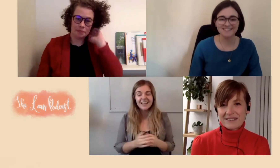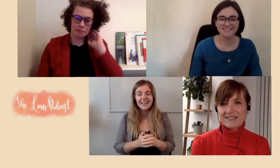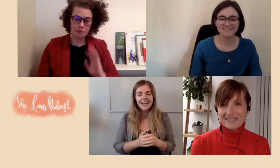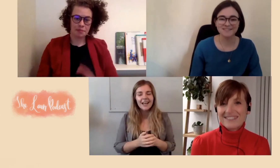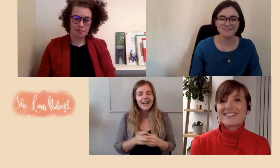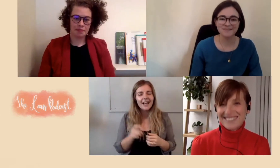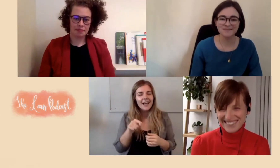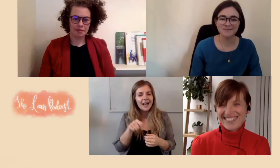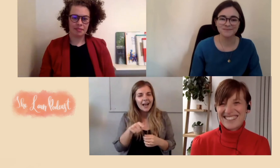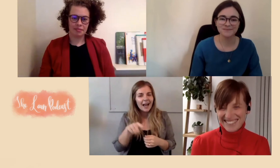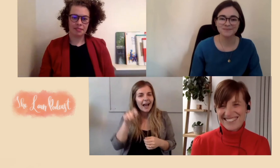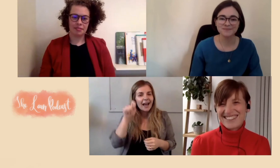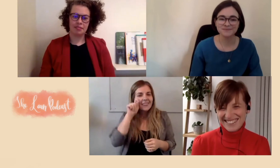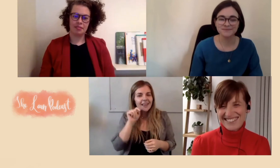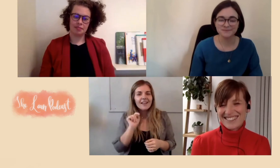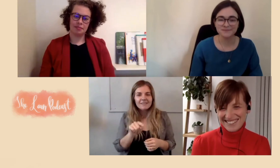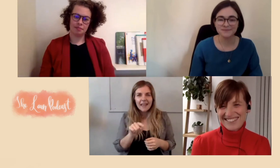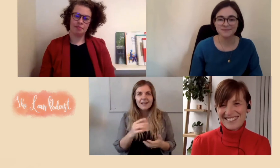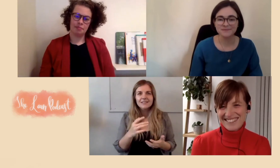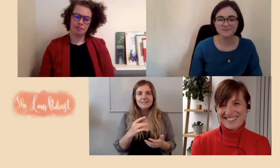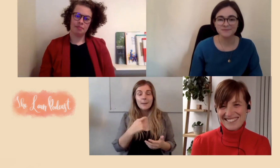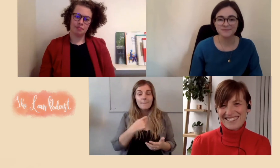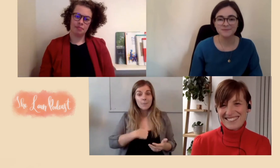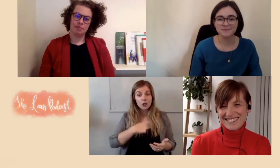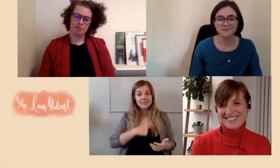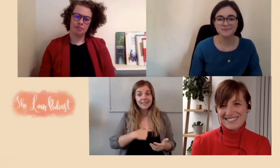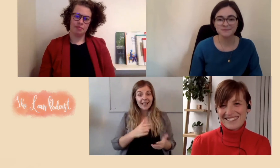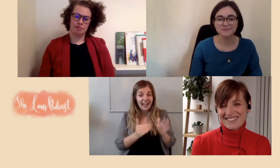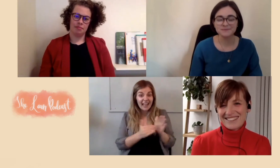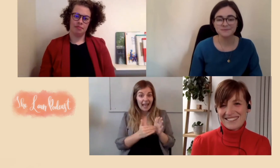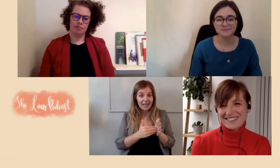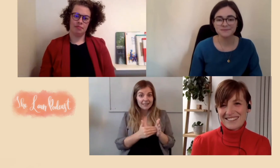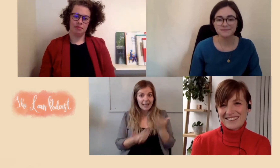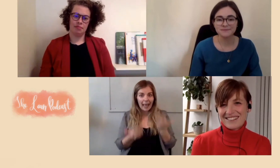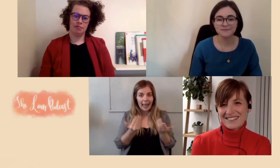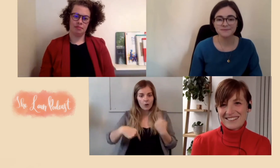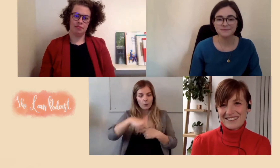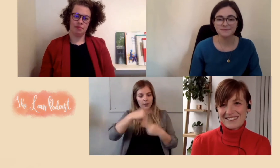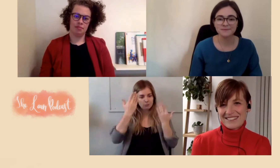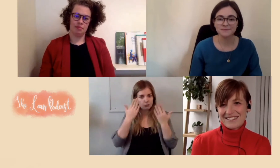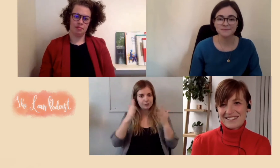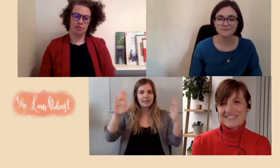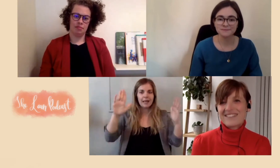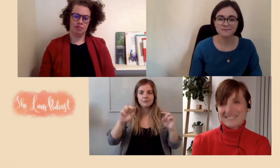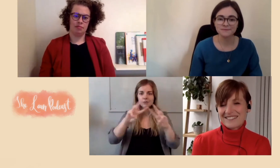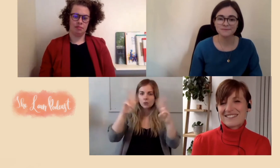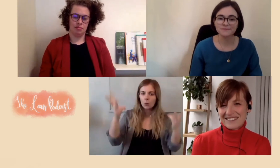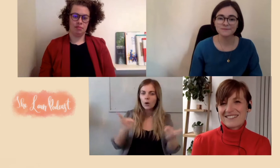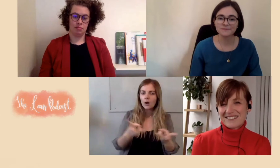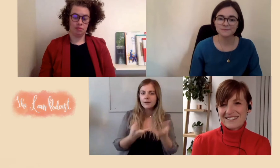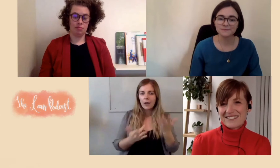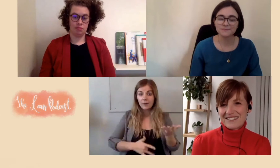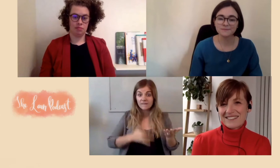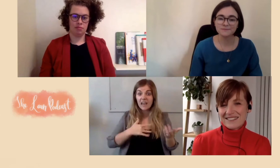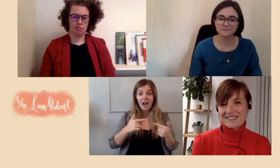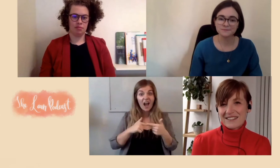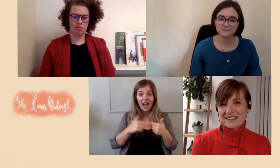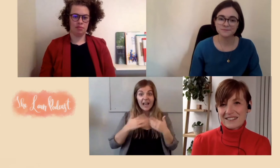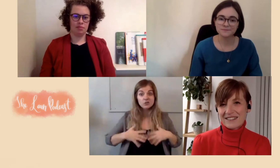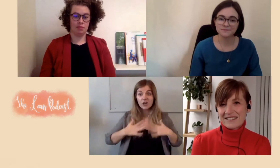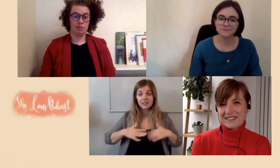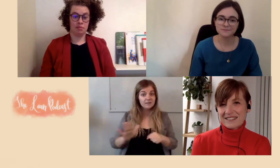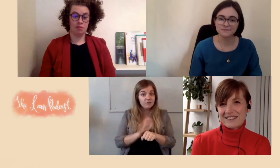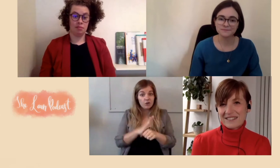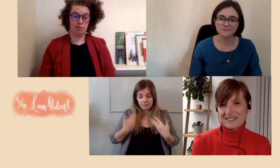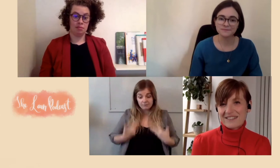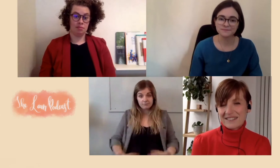and I think that's in terms of personally, yes, it's what we present to the world and how we feel. I do get dressed for work because